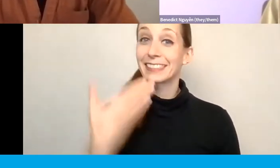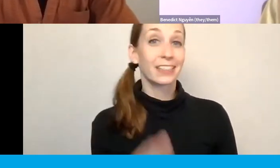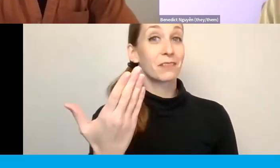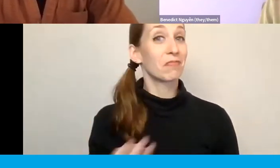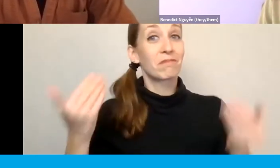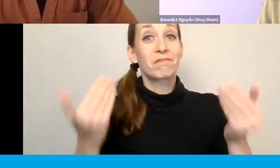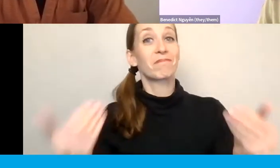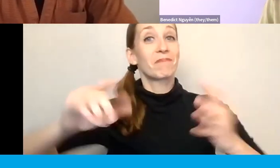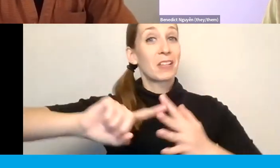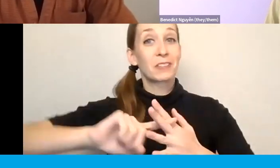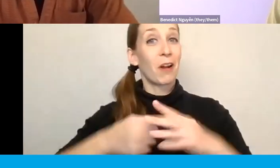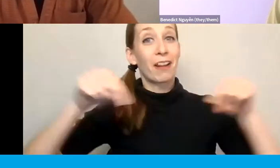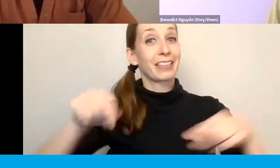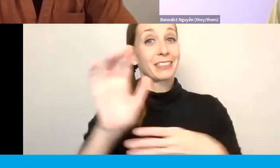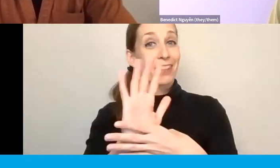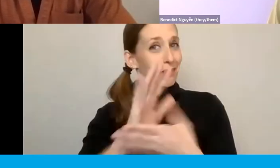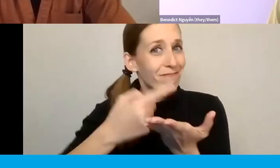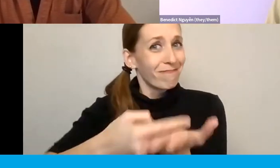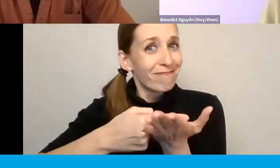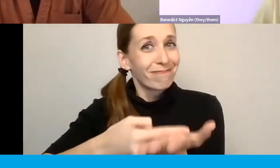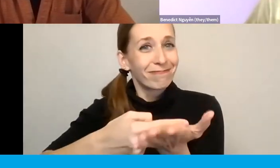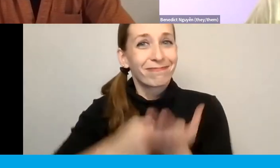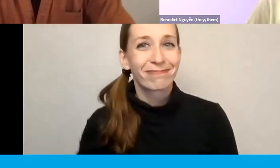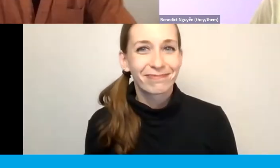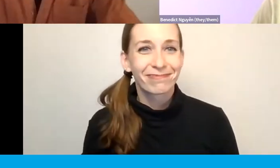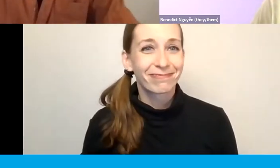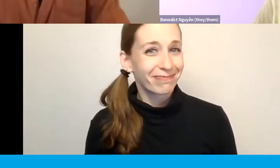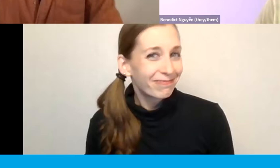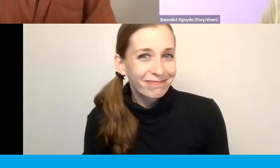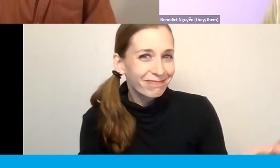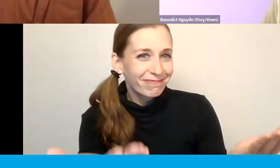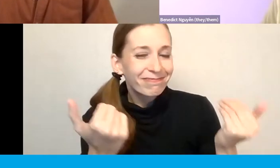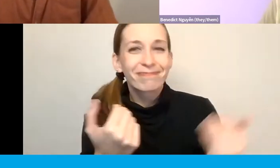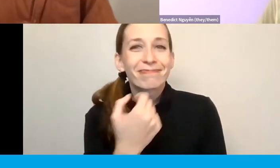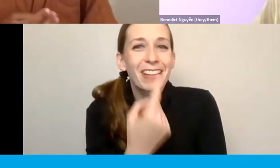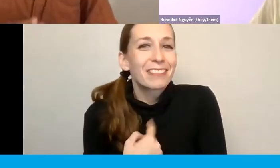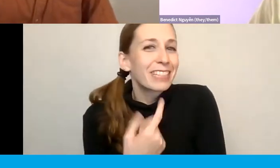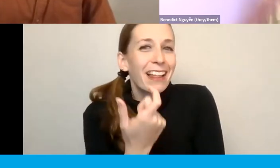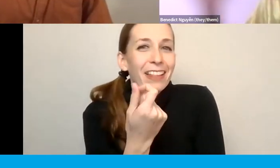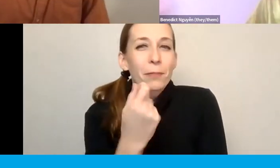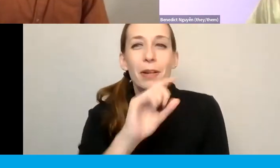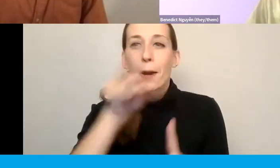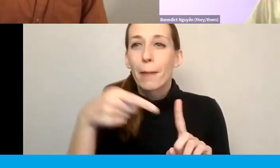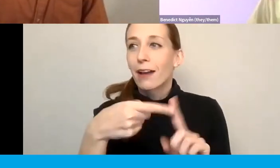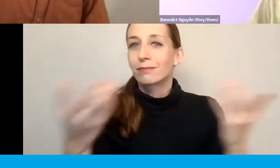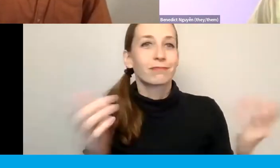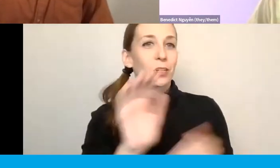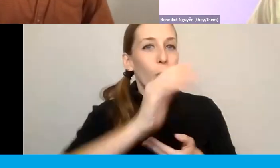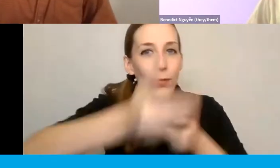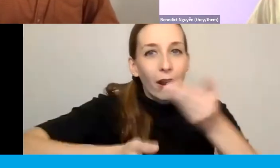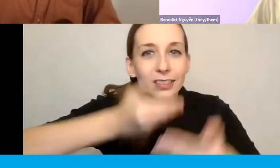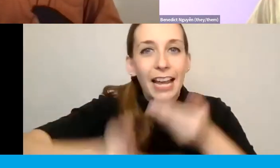film, Jordan. Sure, yes. Do you want to tell us about the process